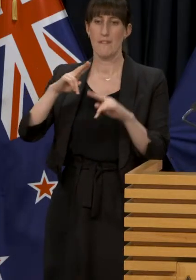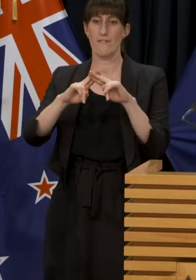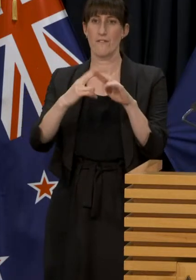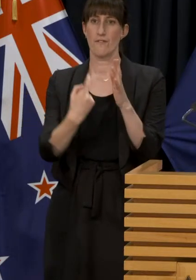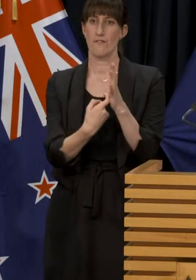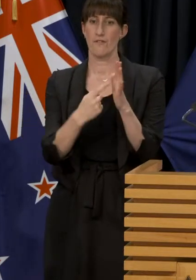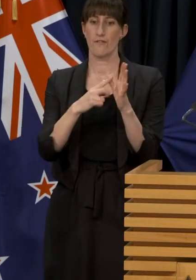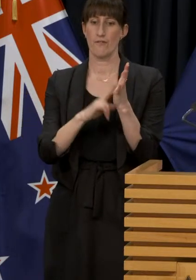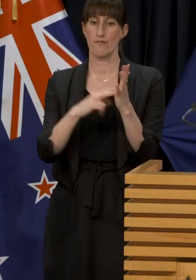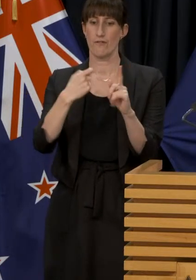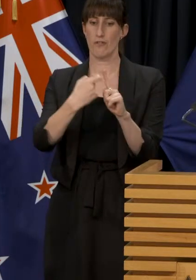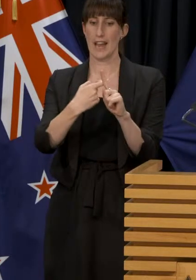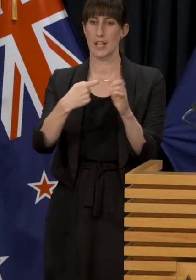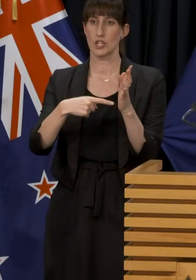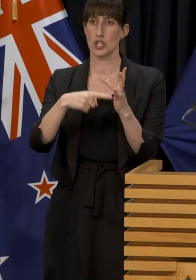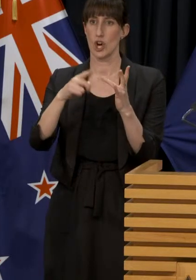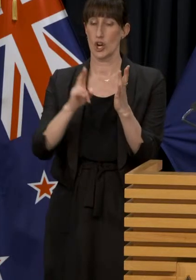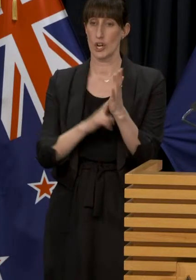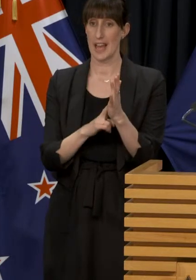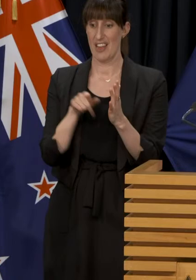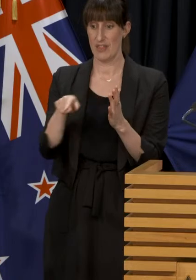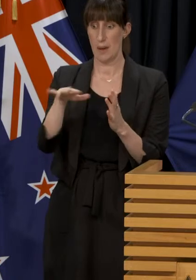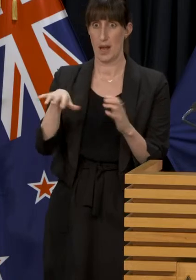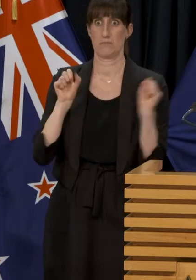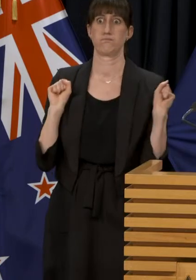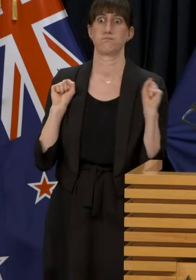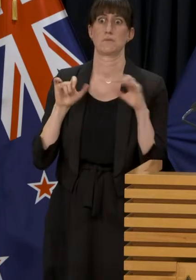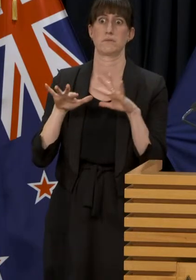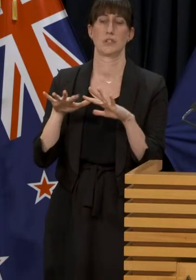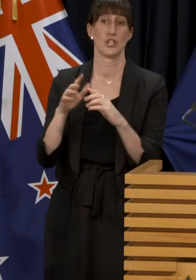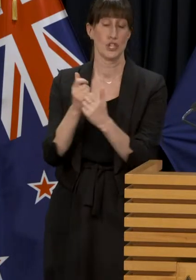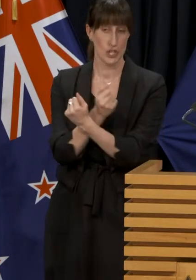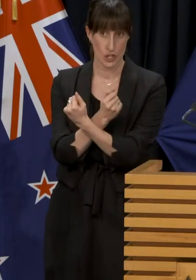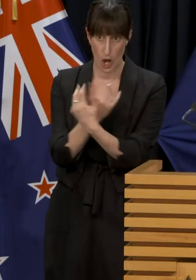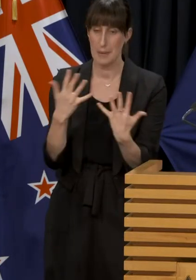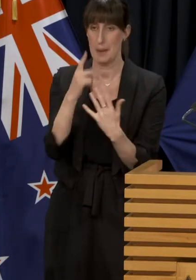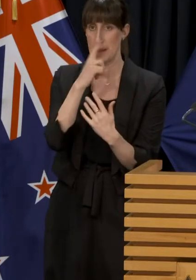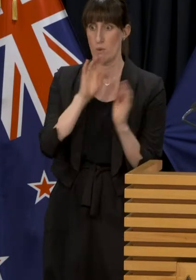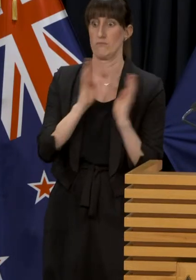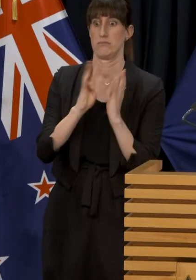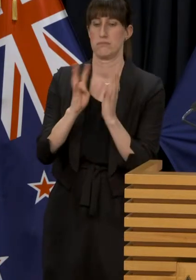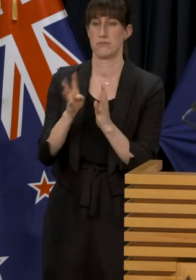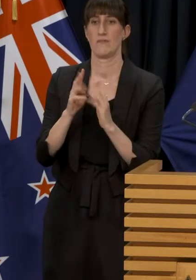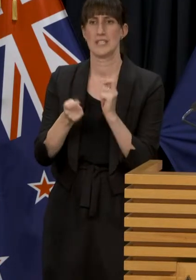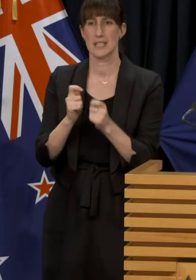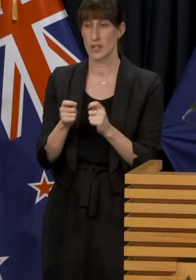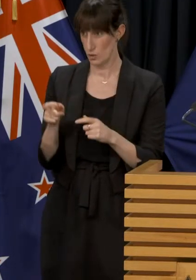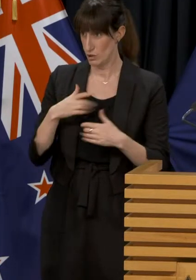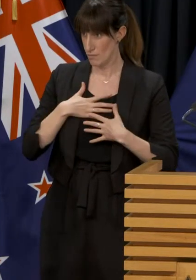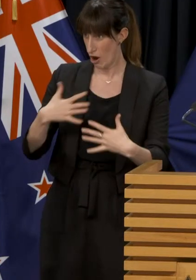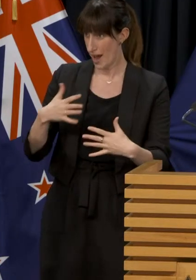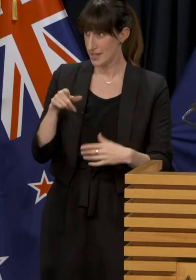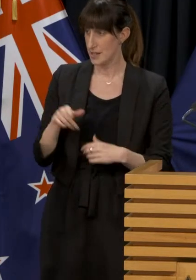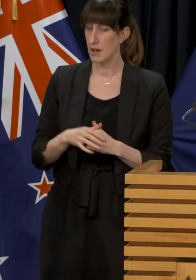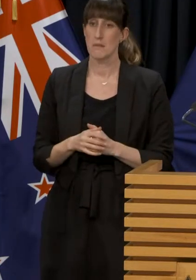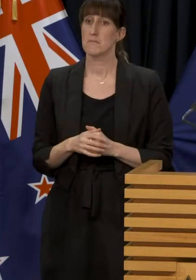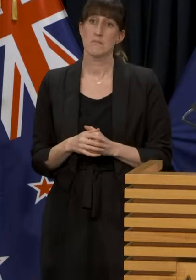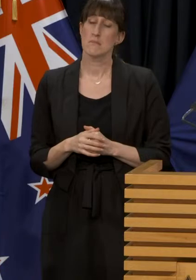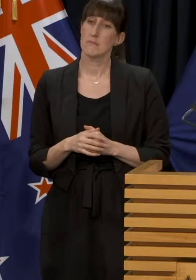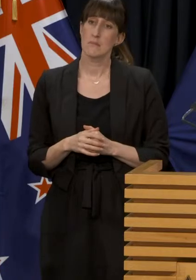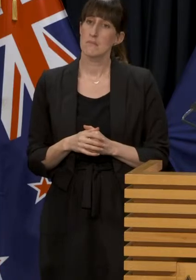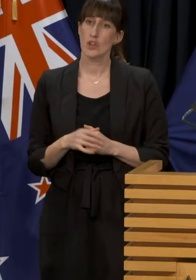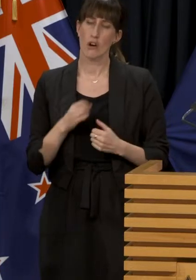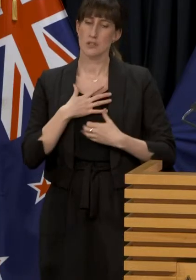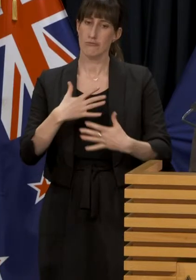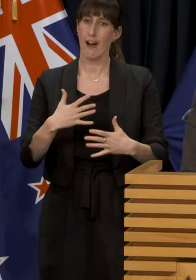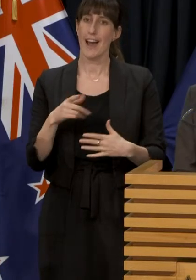at the number of people signing up to have tests? No, I mean, I've always suspected that there's a willingness out there for people